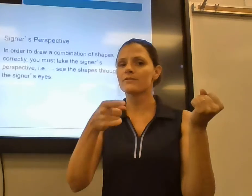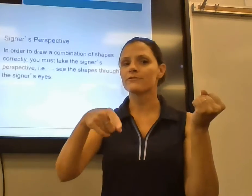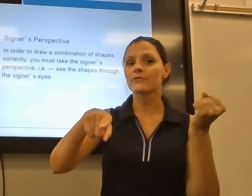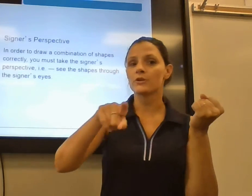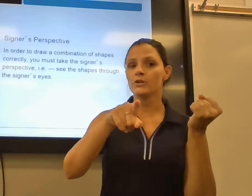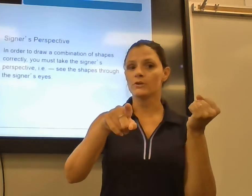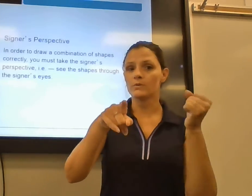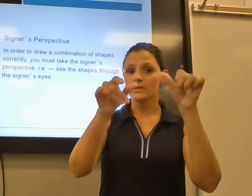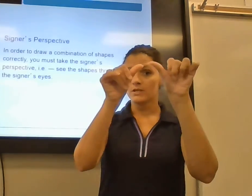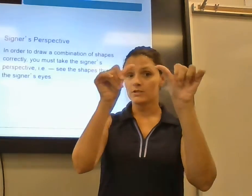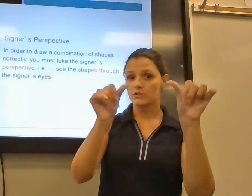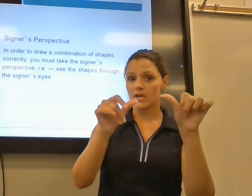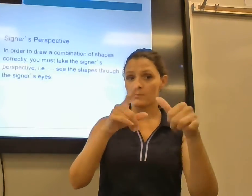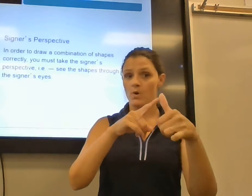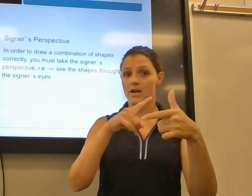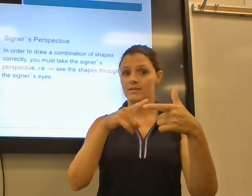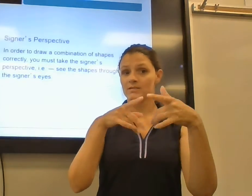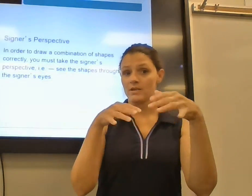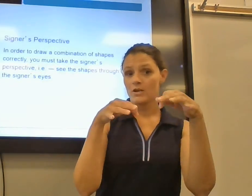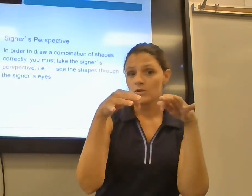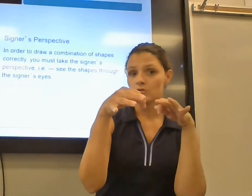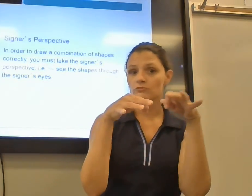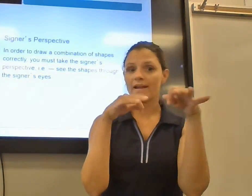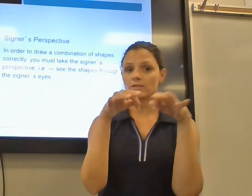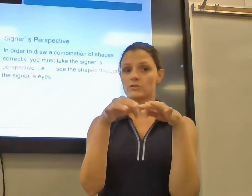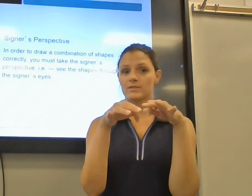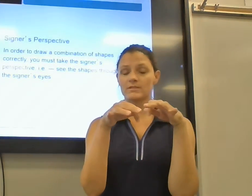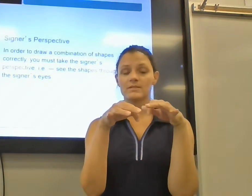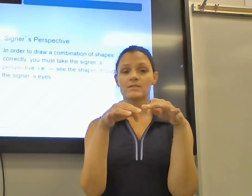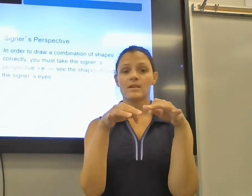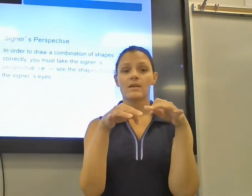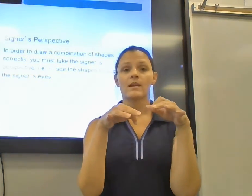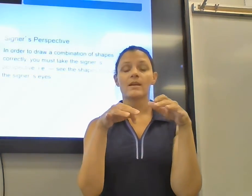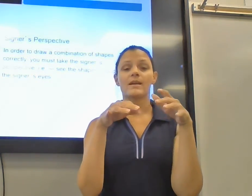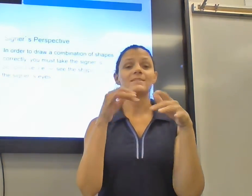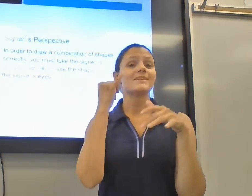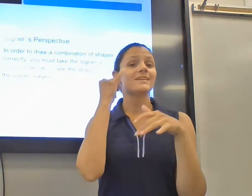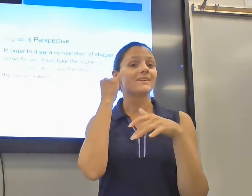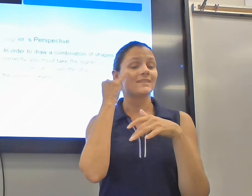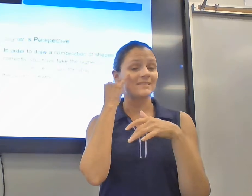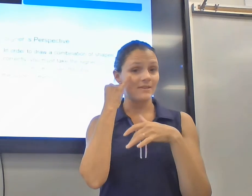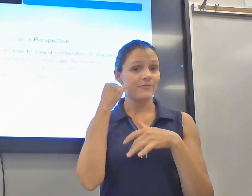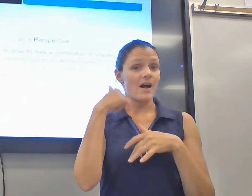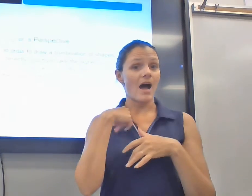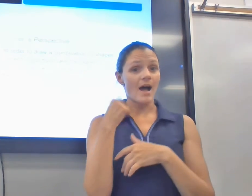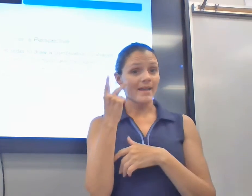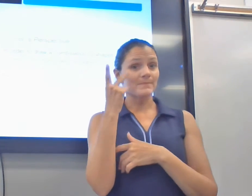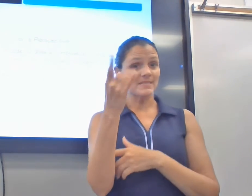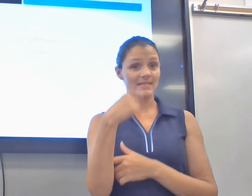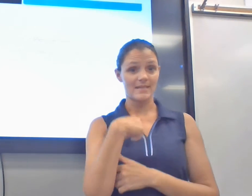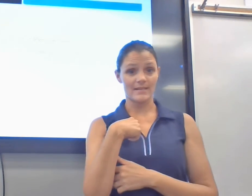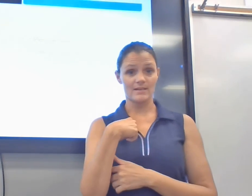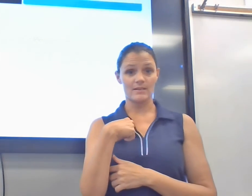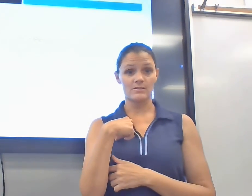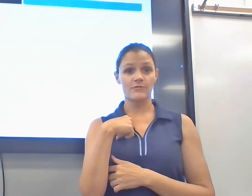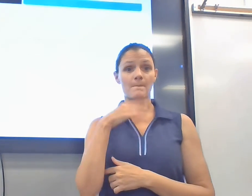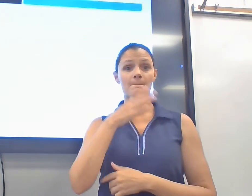for you, shape-wise, directions, is if I am seeing it. It's from